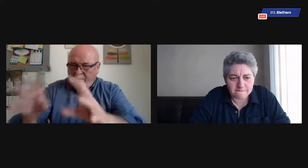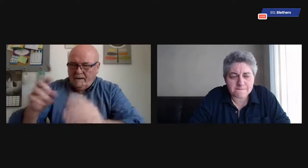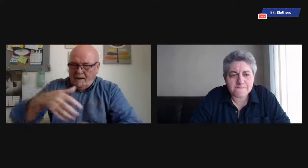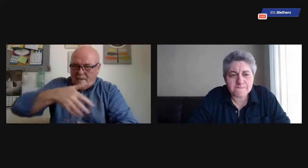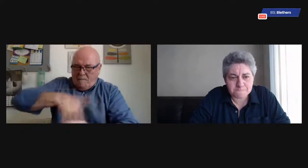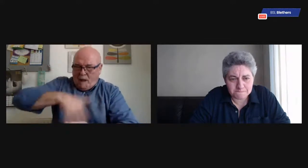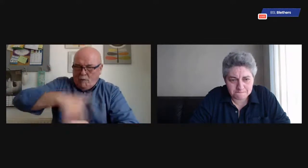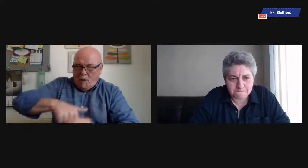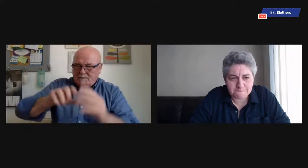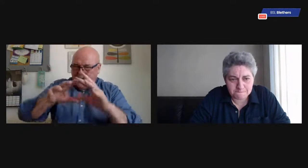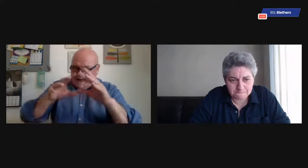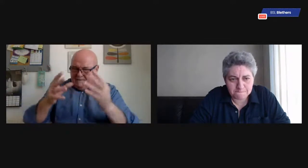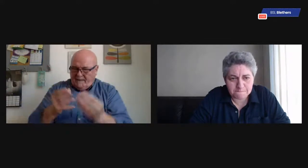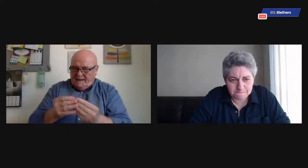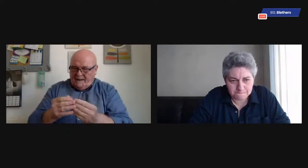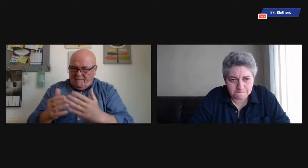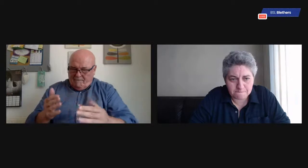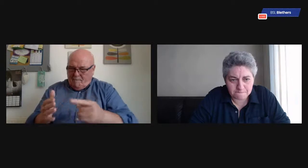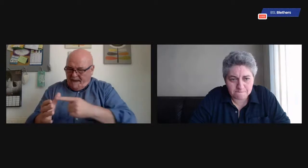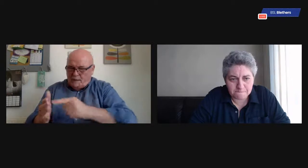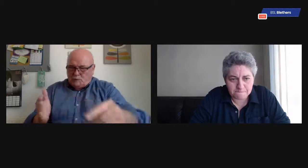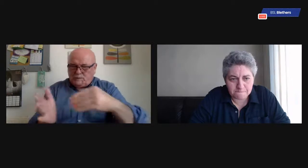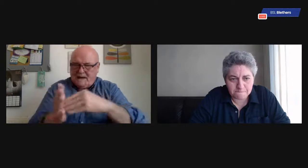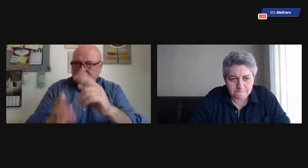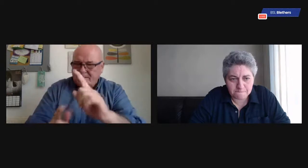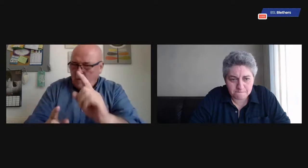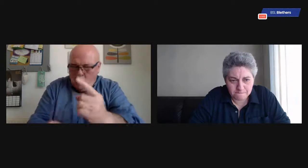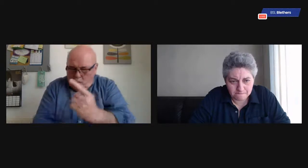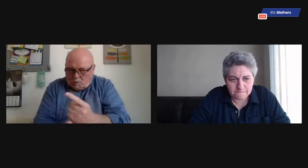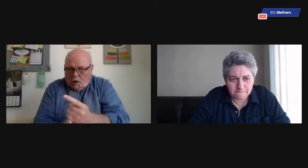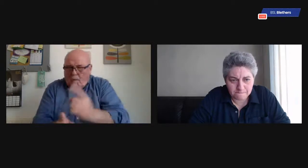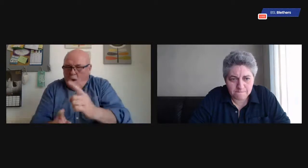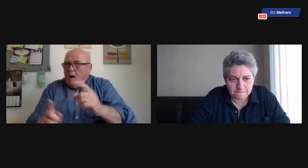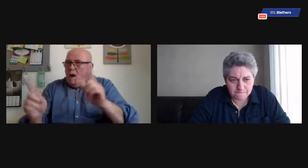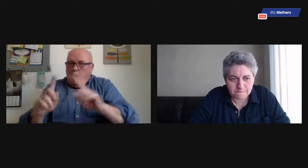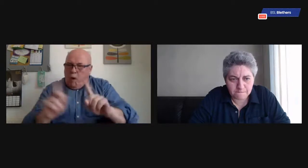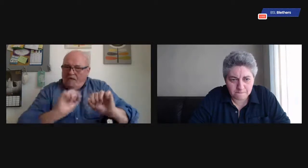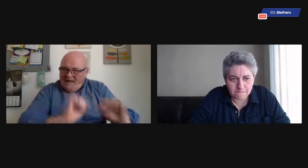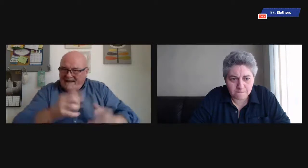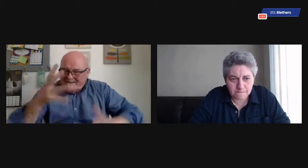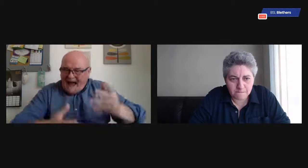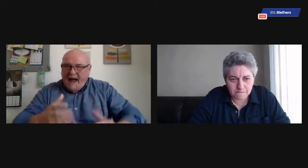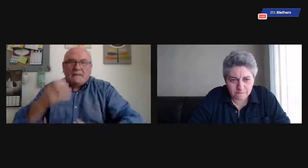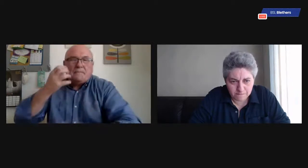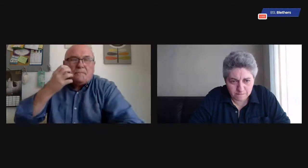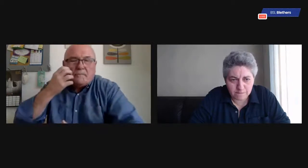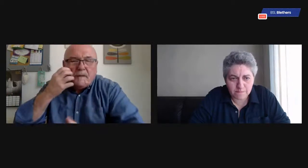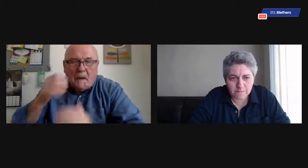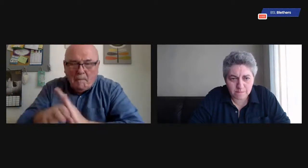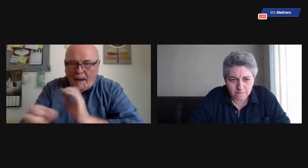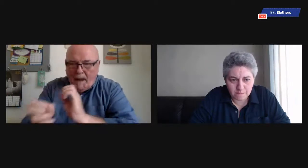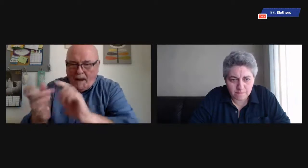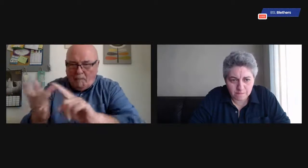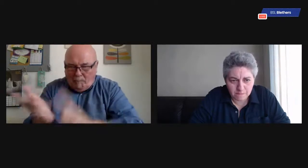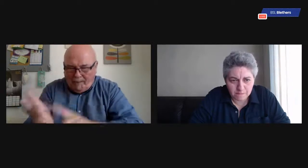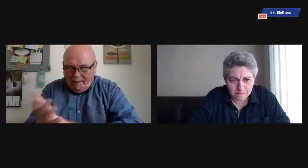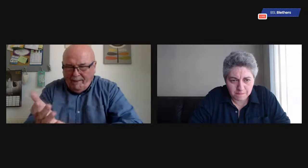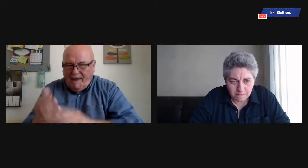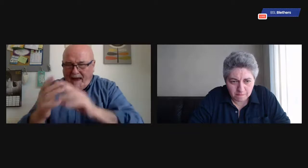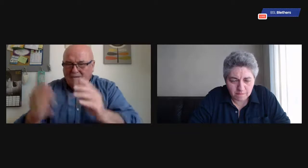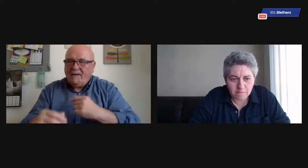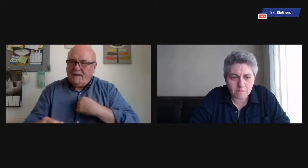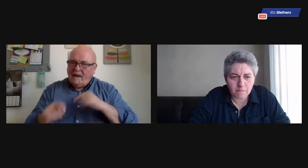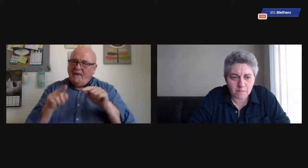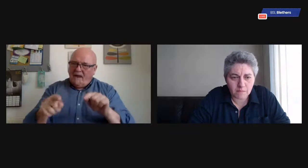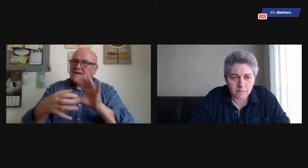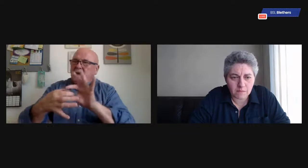I've already given them the background, all the background information from A to Z. So they should know the story. They